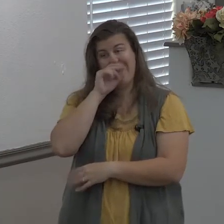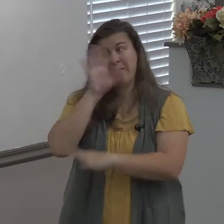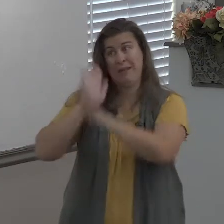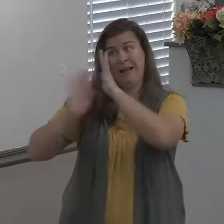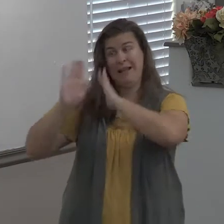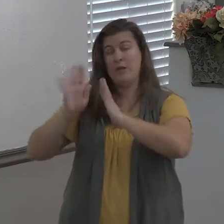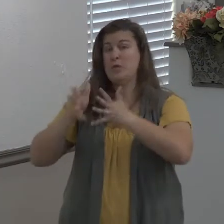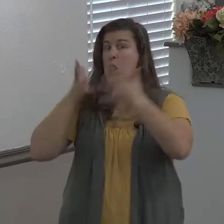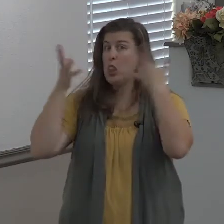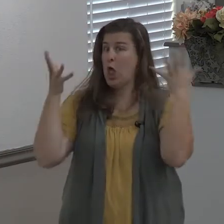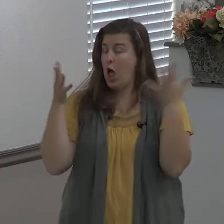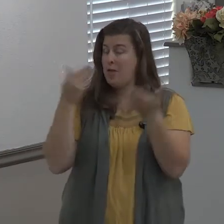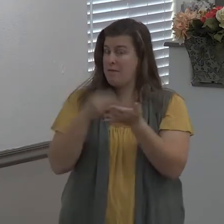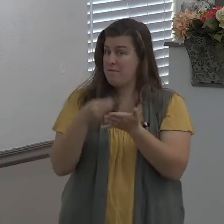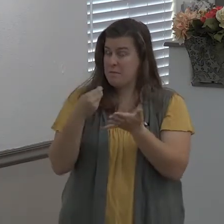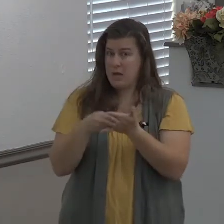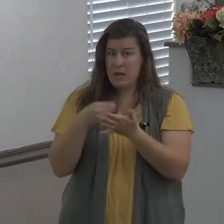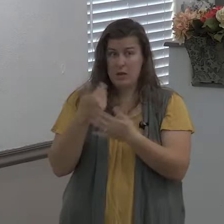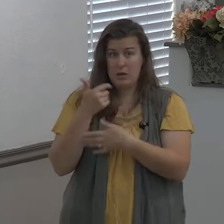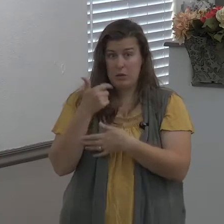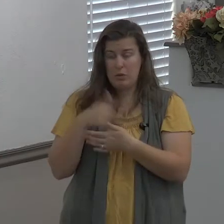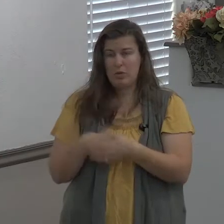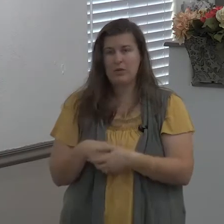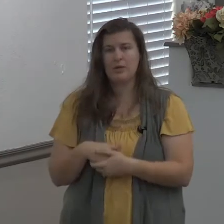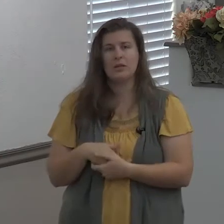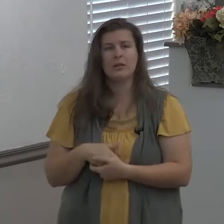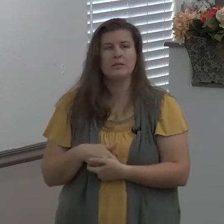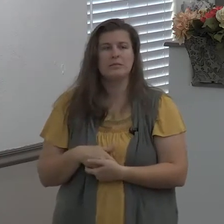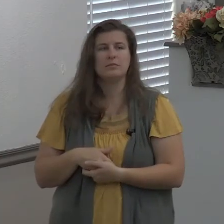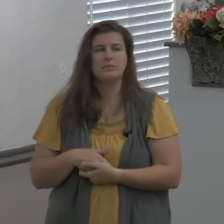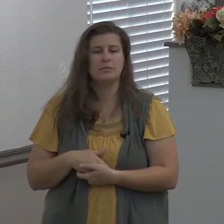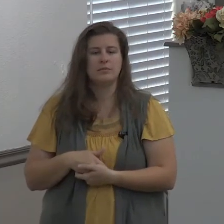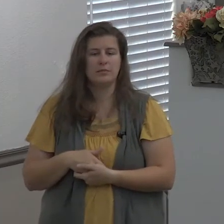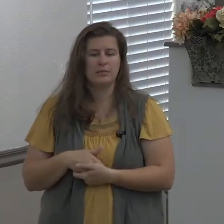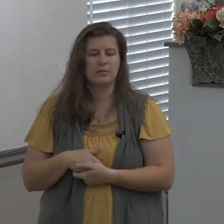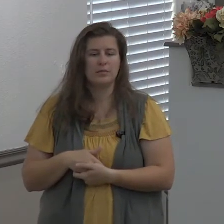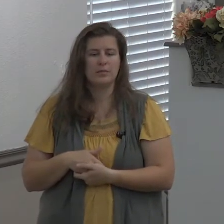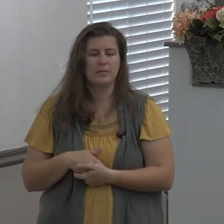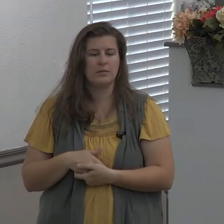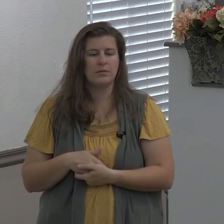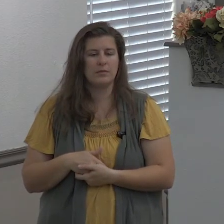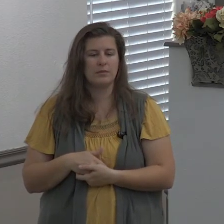per lecture. Now, 1800s, $1,000.